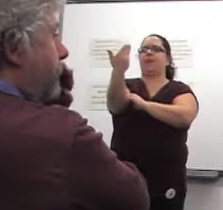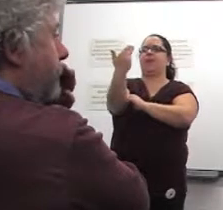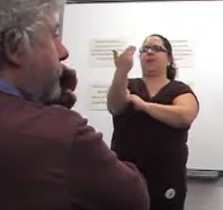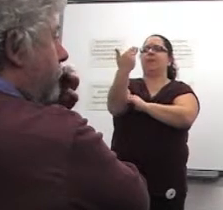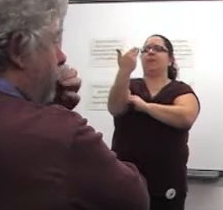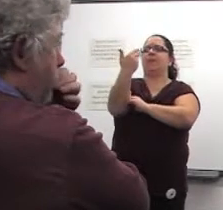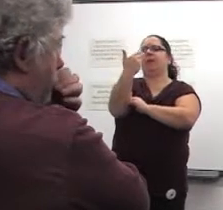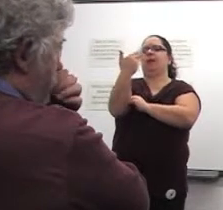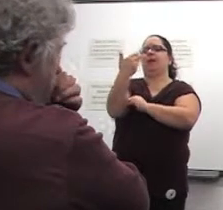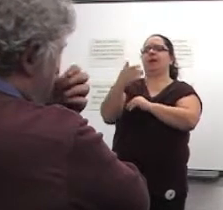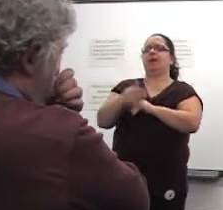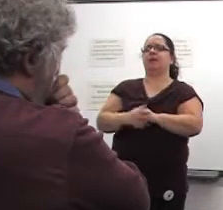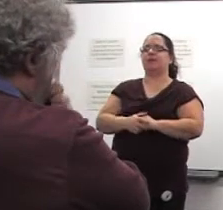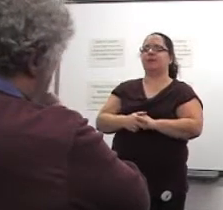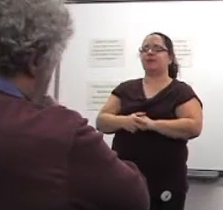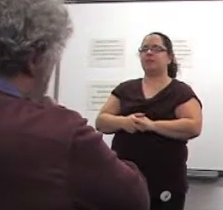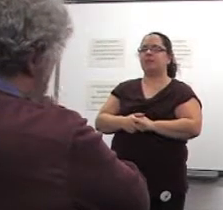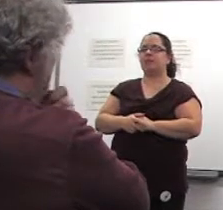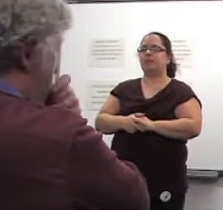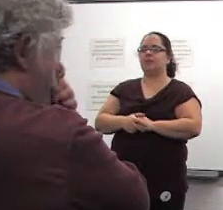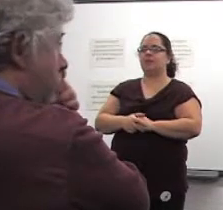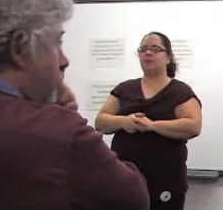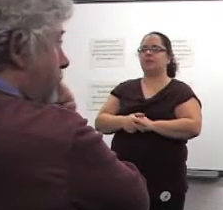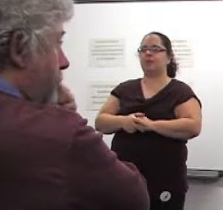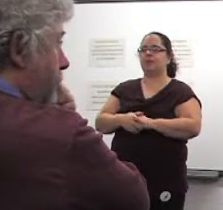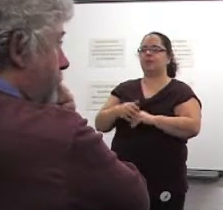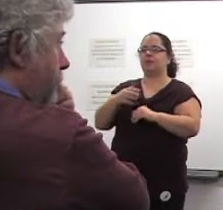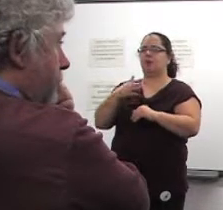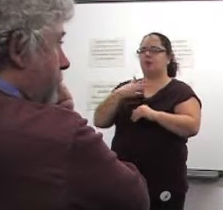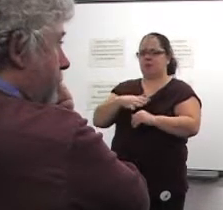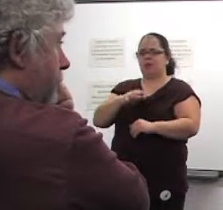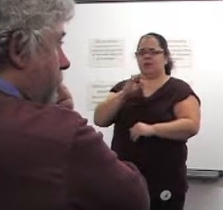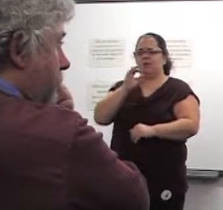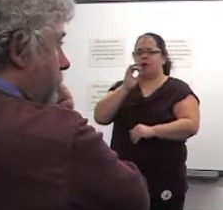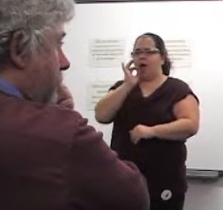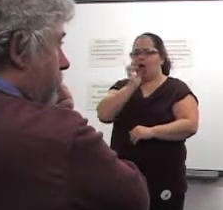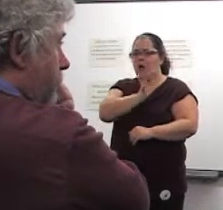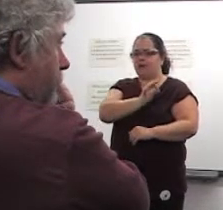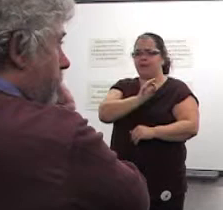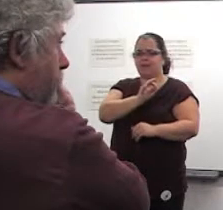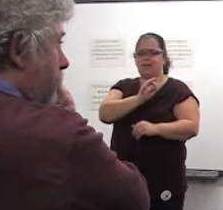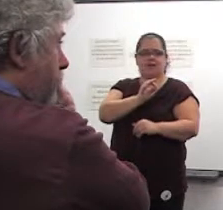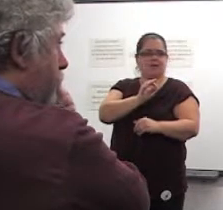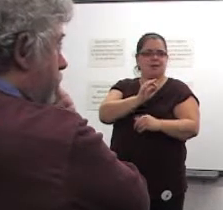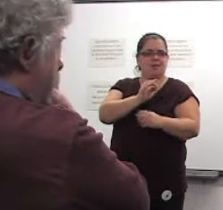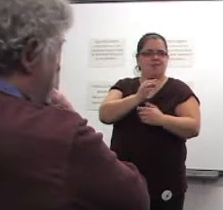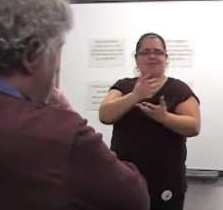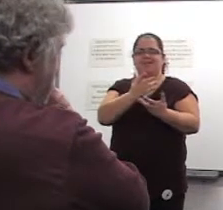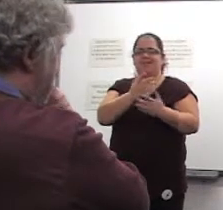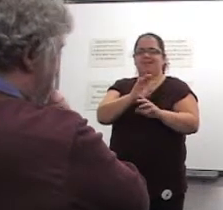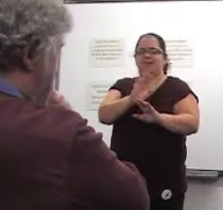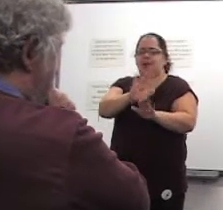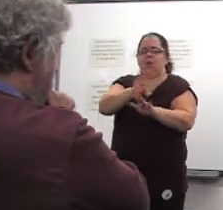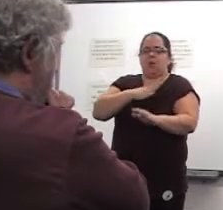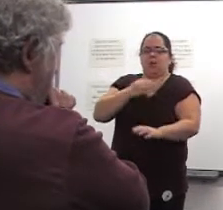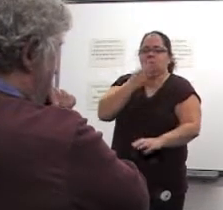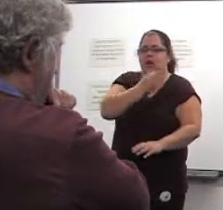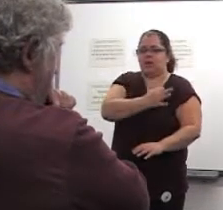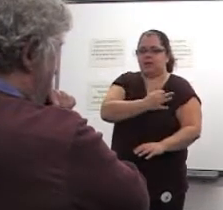nuzzling calf. He wanted to ask, but not to ask.